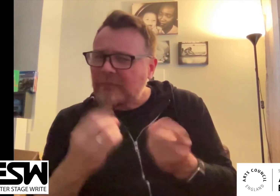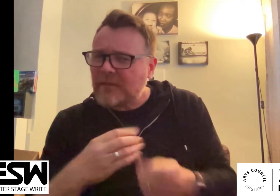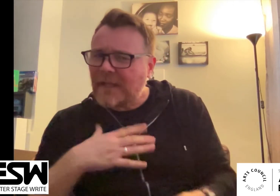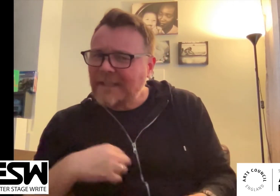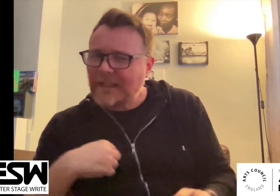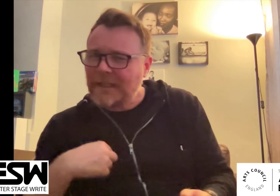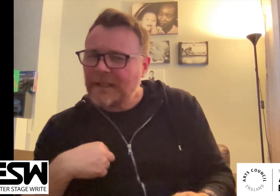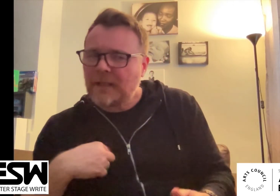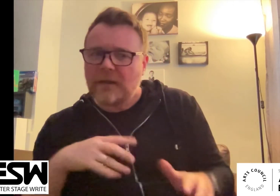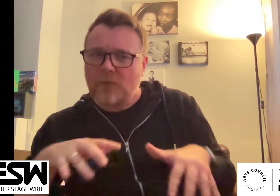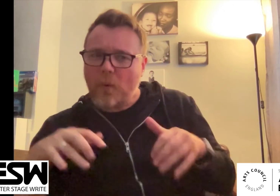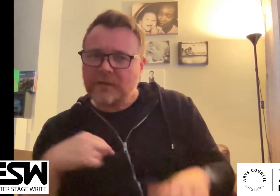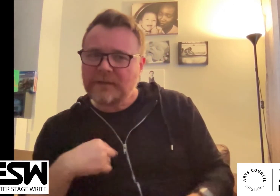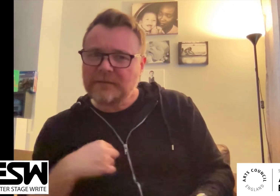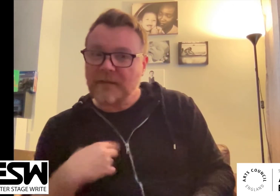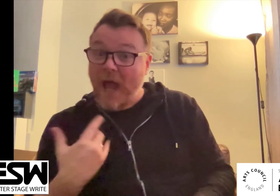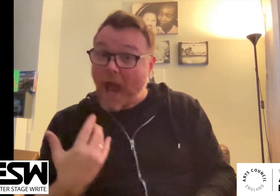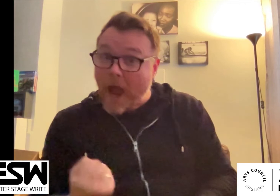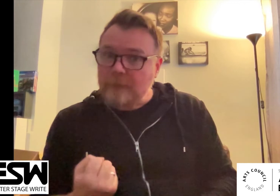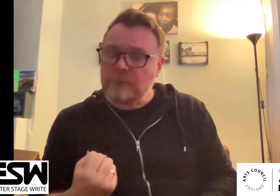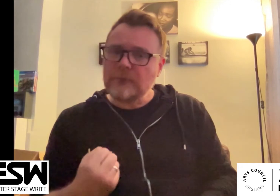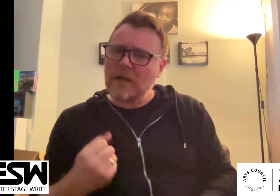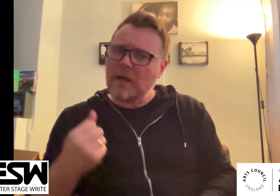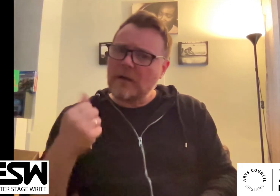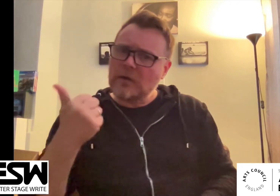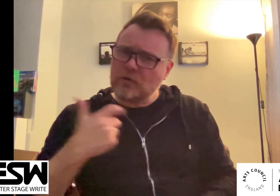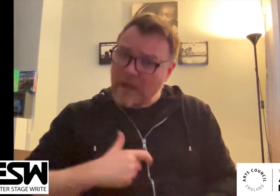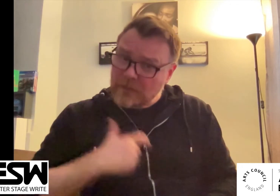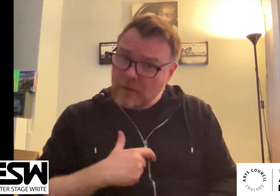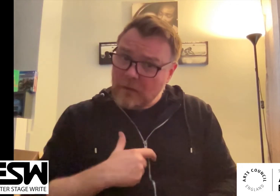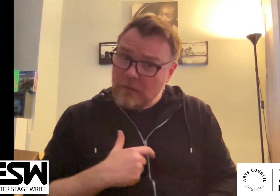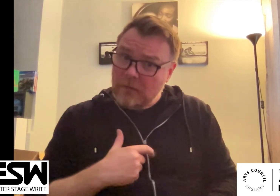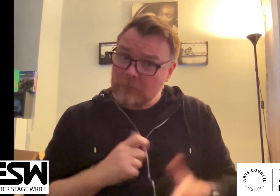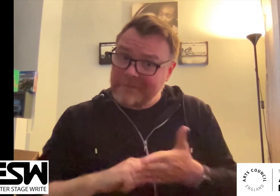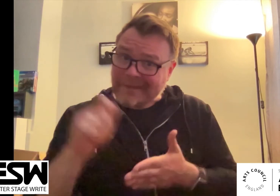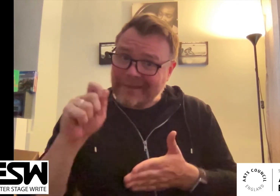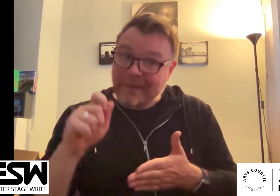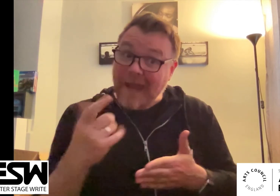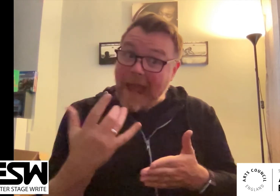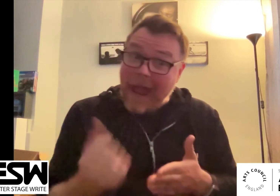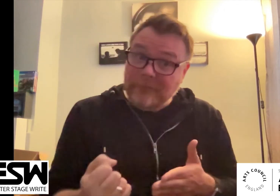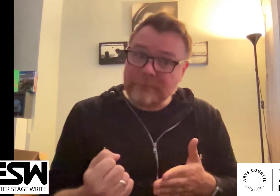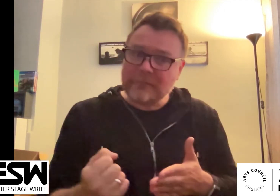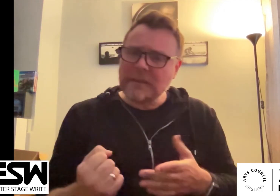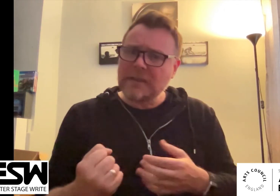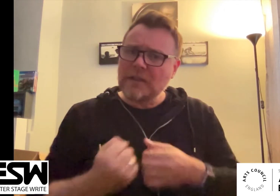there. What are the audience thinking? Do you have good characters? Do you have a